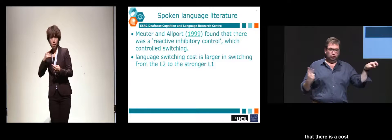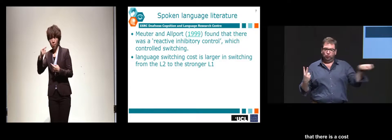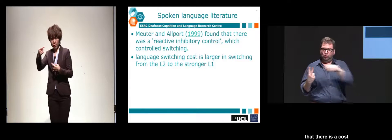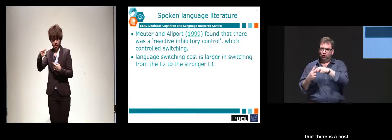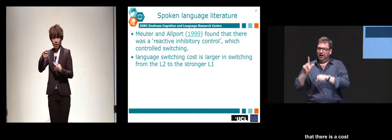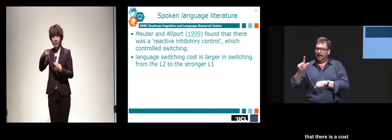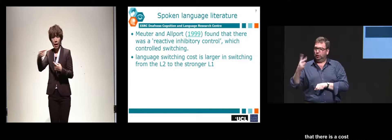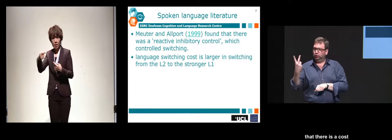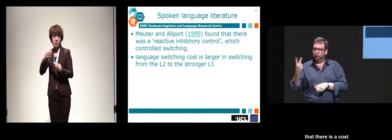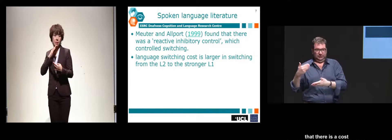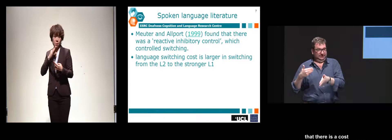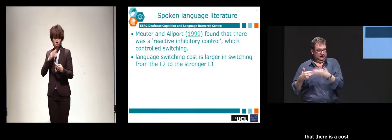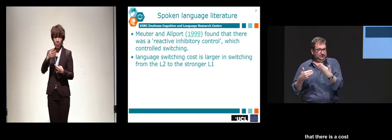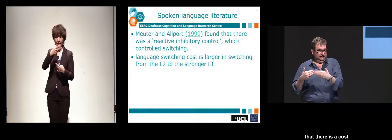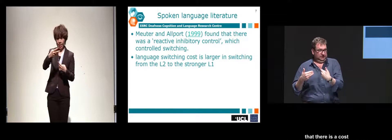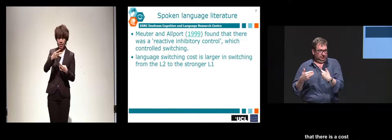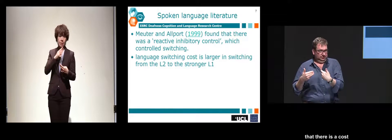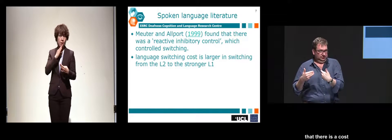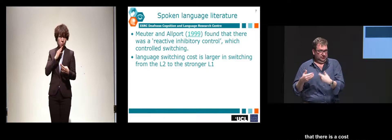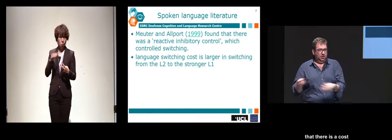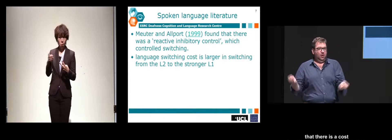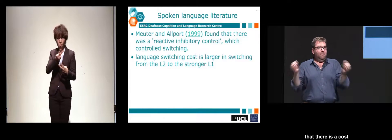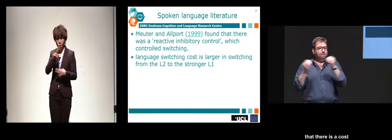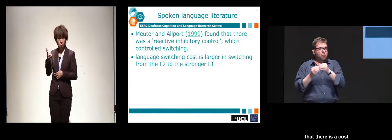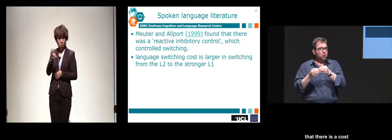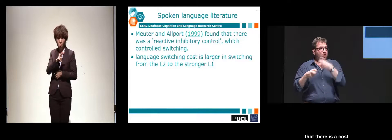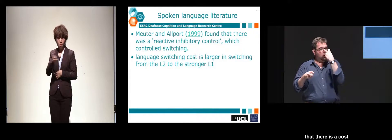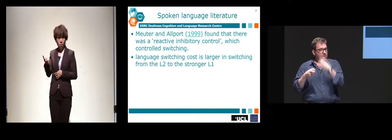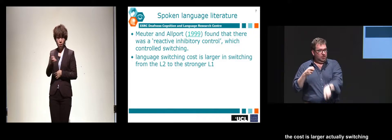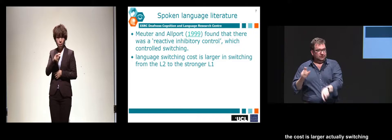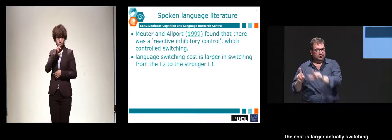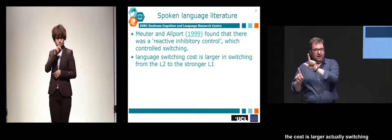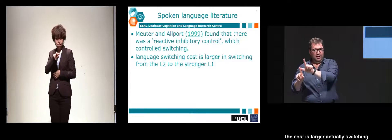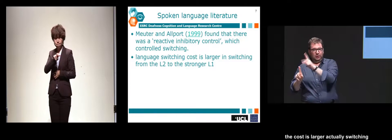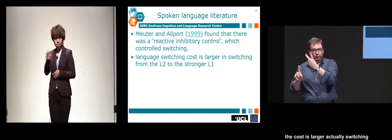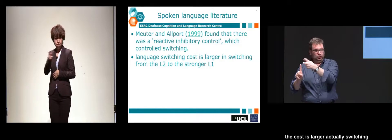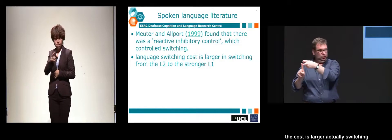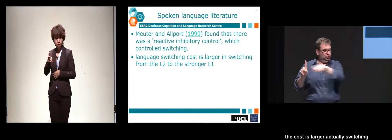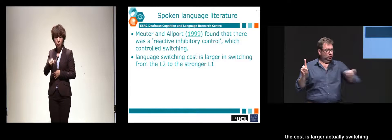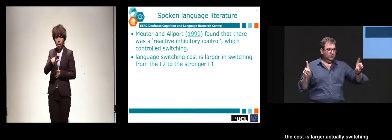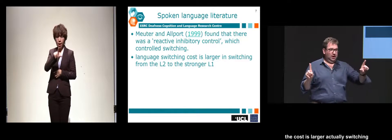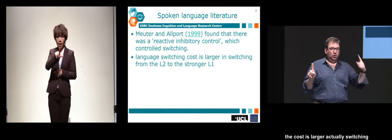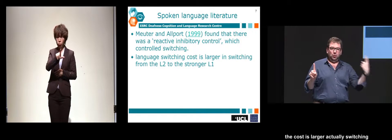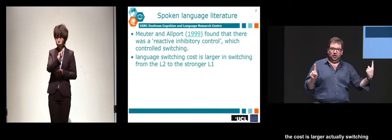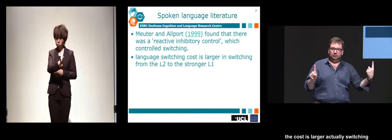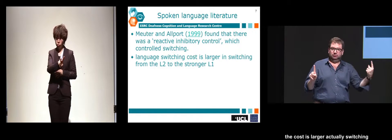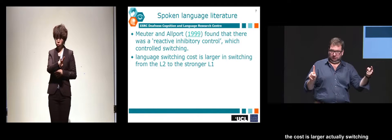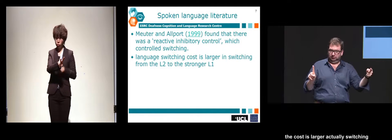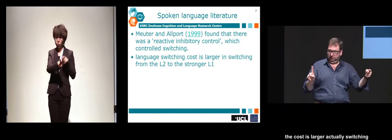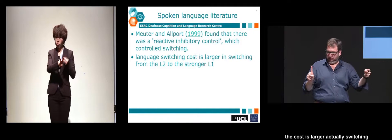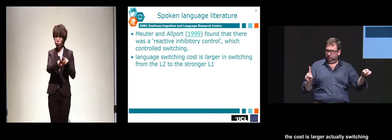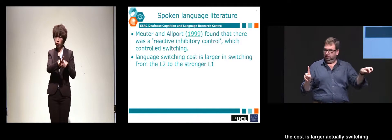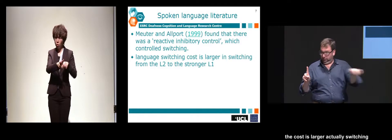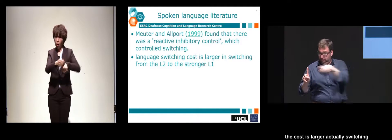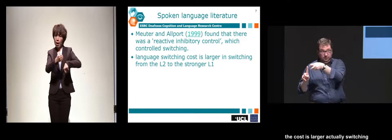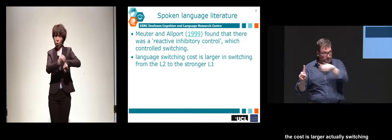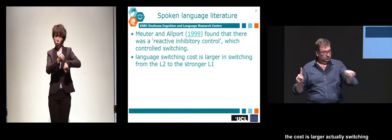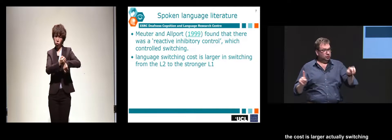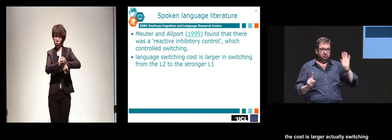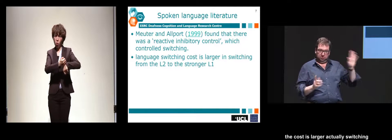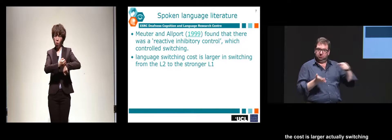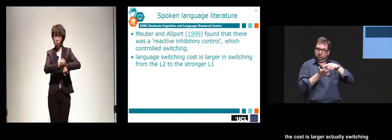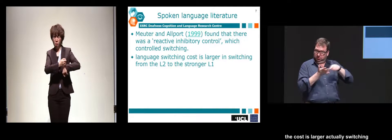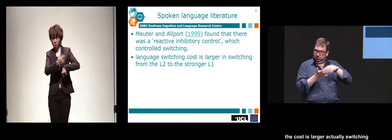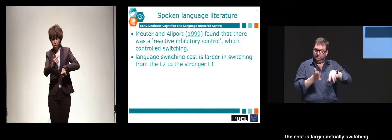that there is a cost when they code switch into their L2. The cost is larger actually switching from the